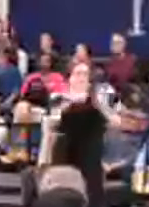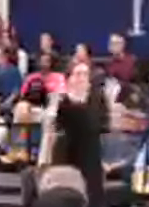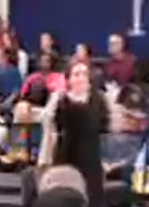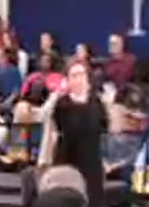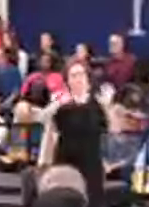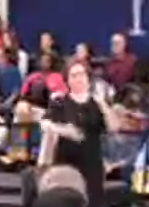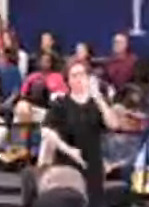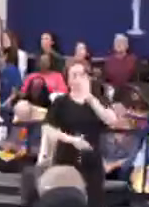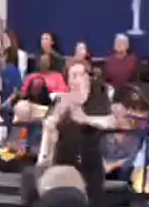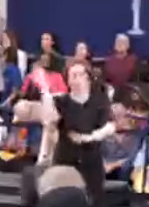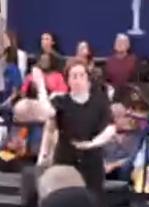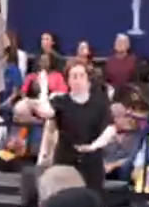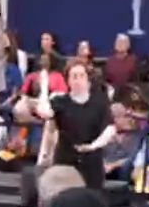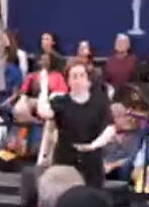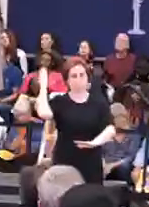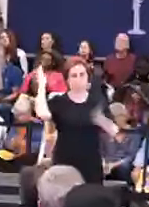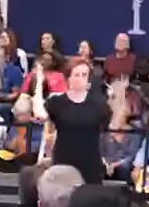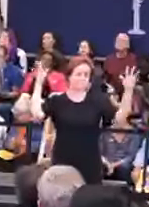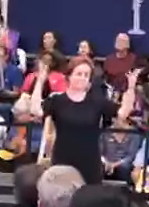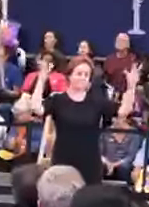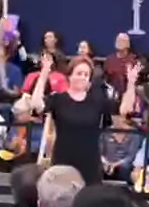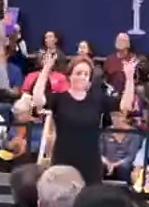to go.